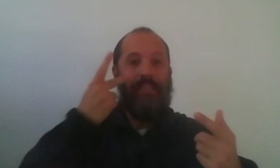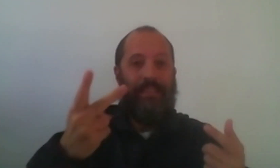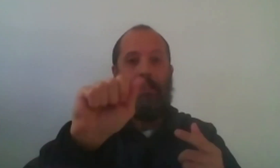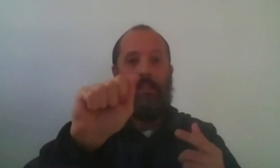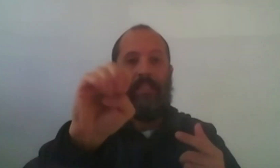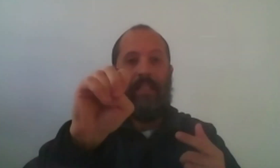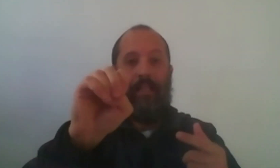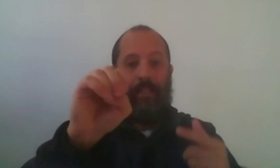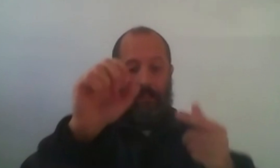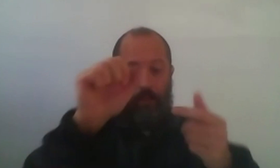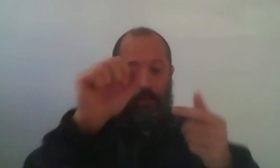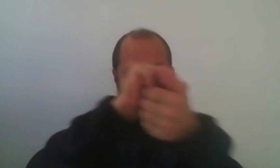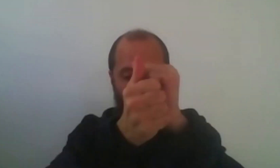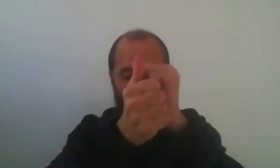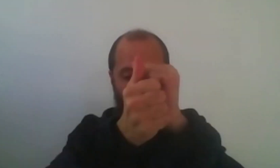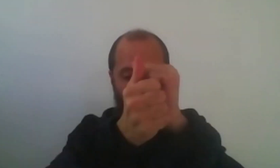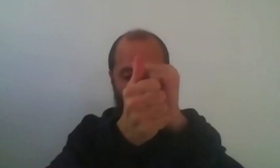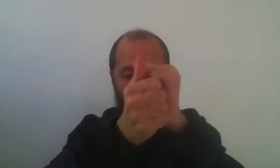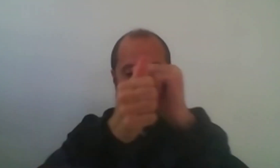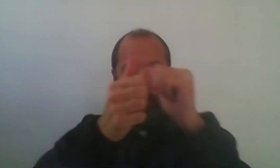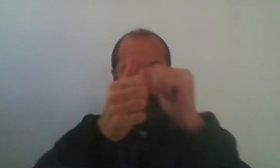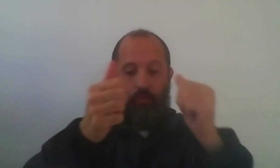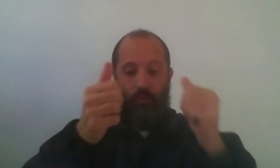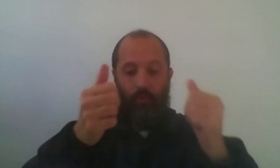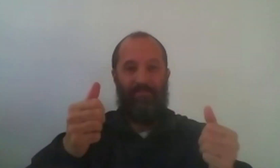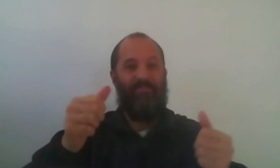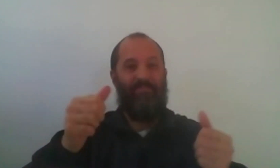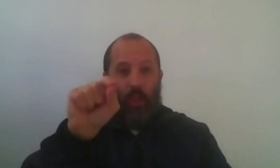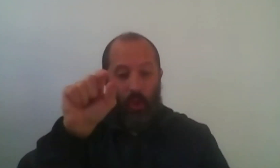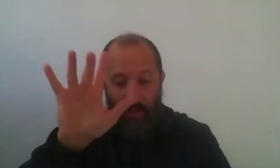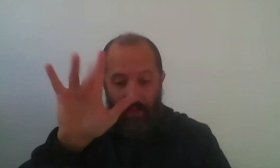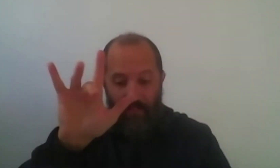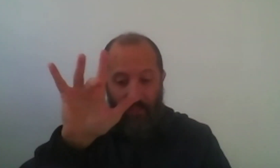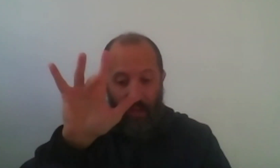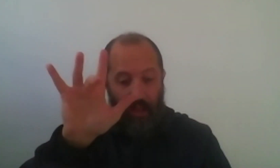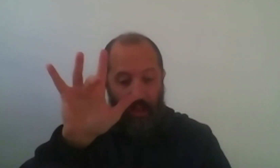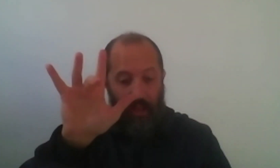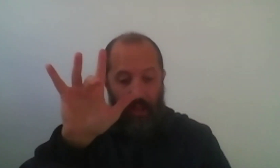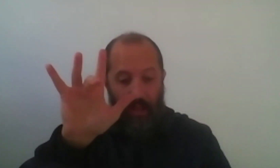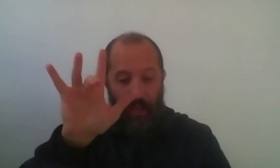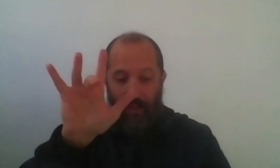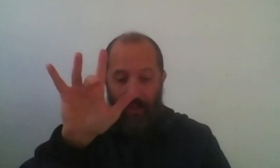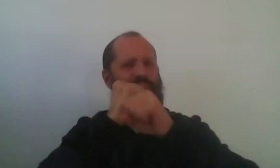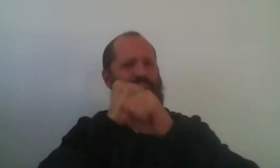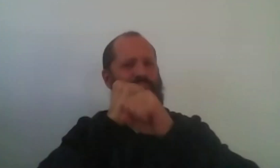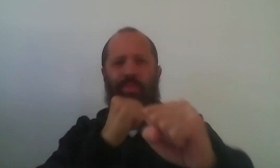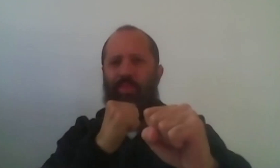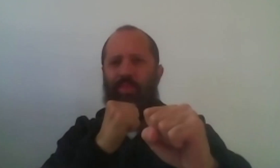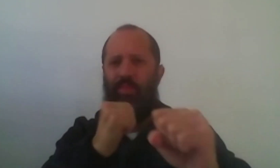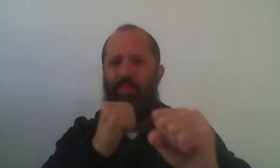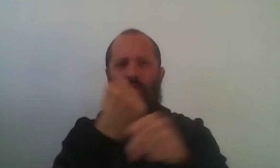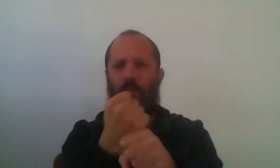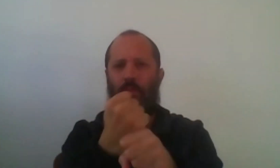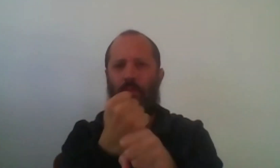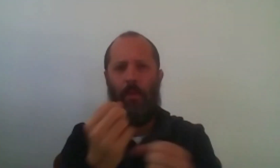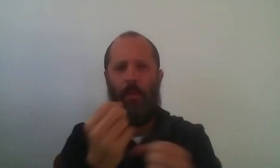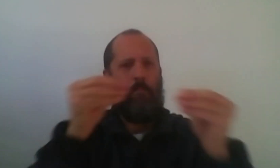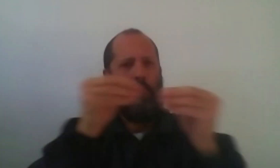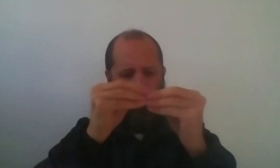I'd also like to see the date changed. So 2025 is four more years of barriers and